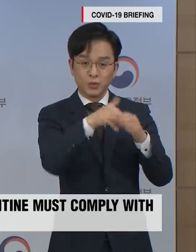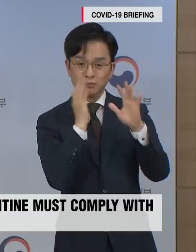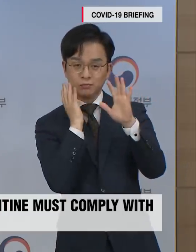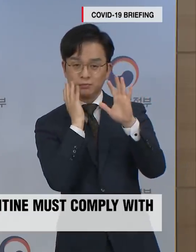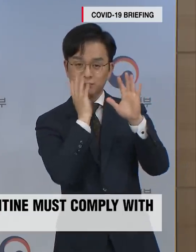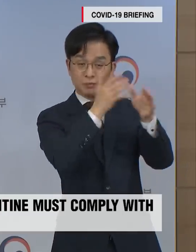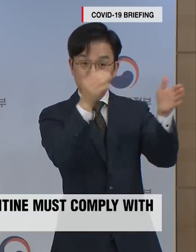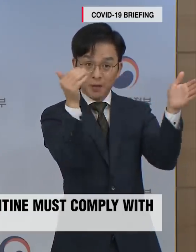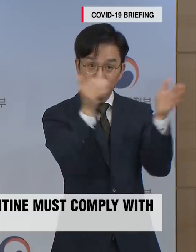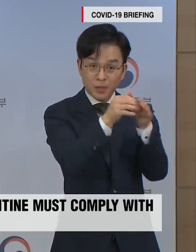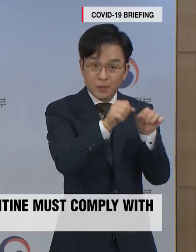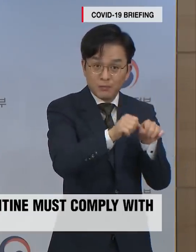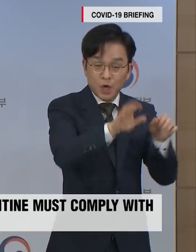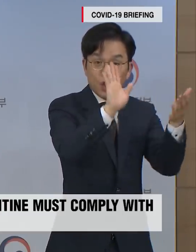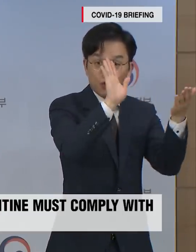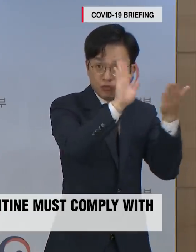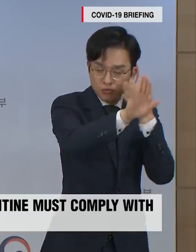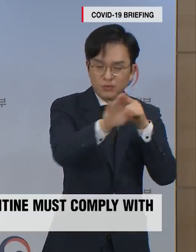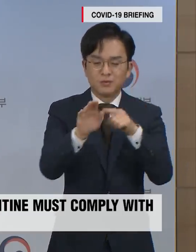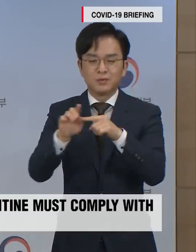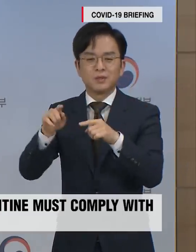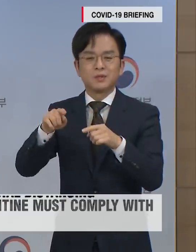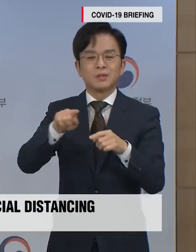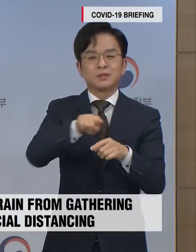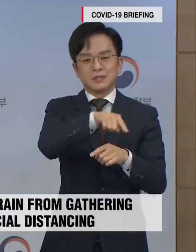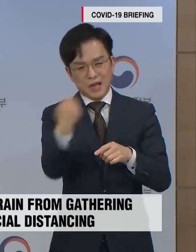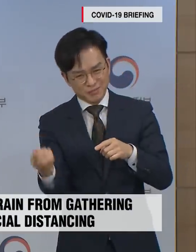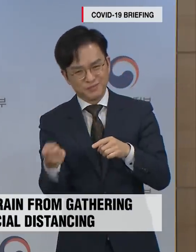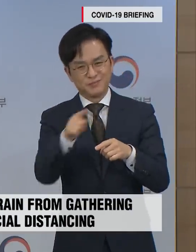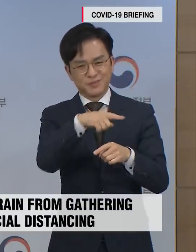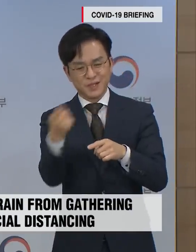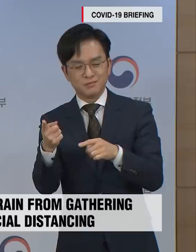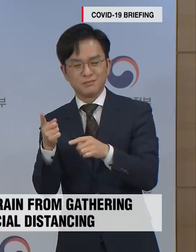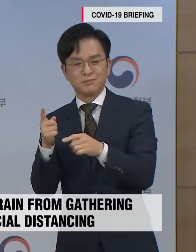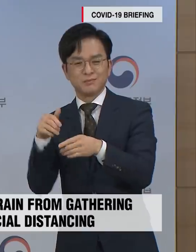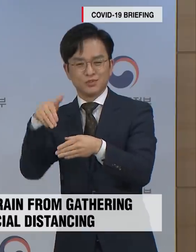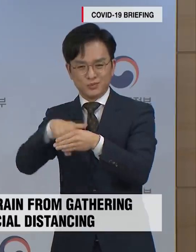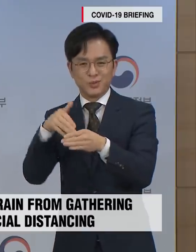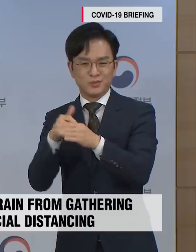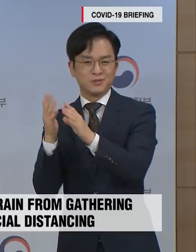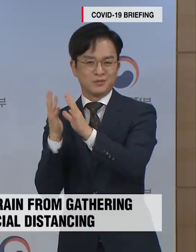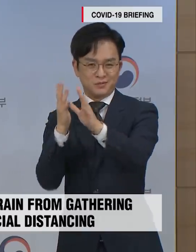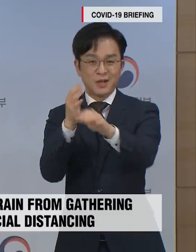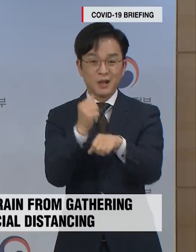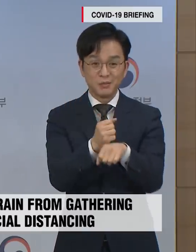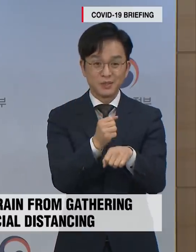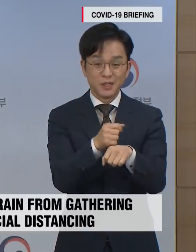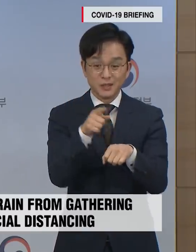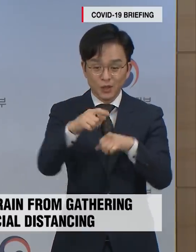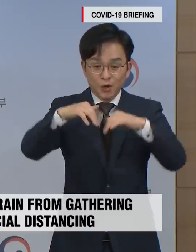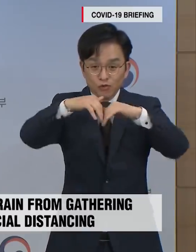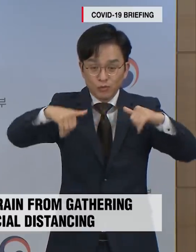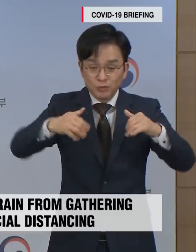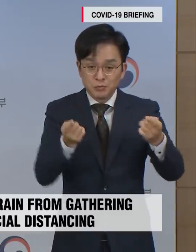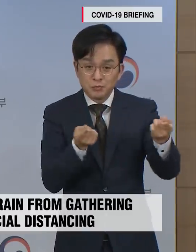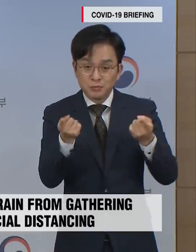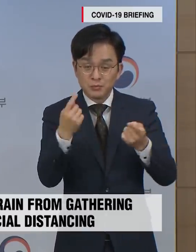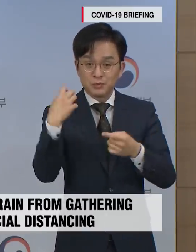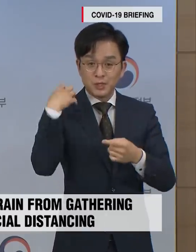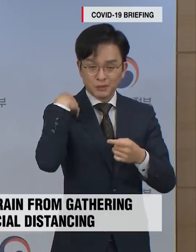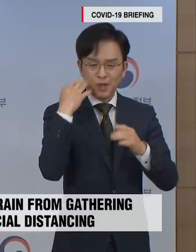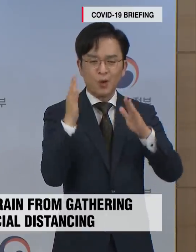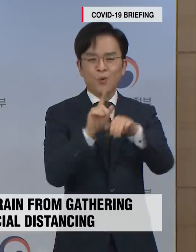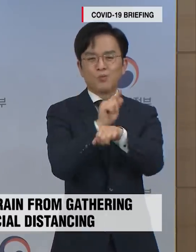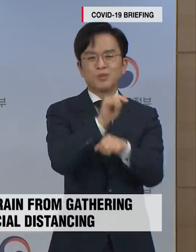a different waiting period, and they'll be participating in the voting exercise after the regular citizens finish